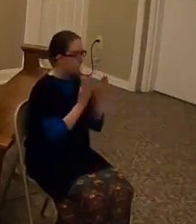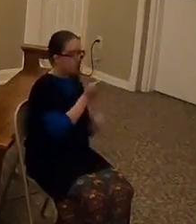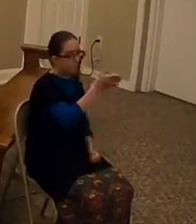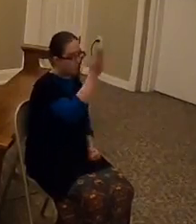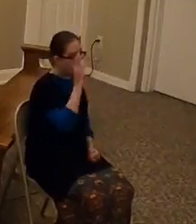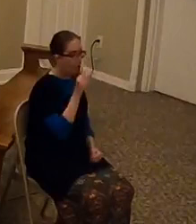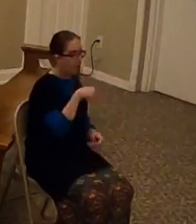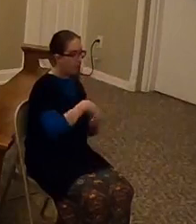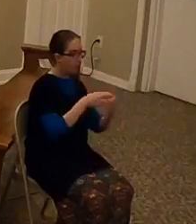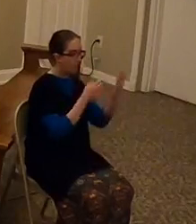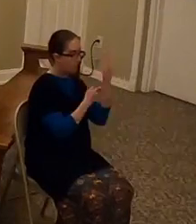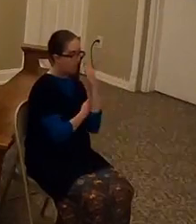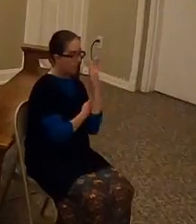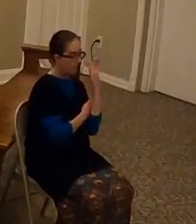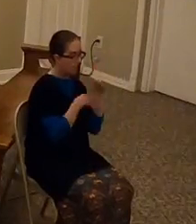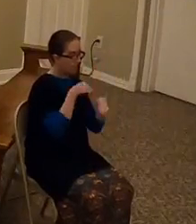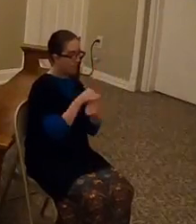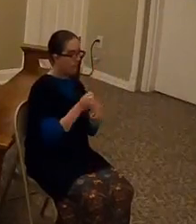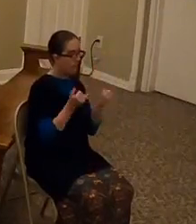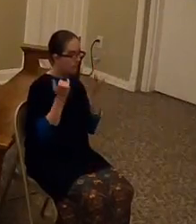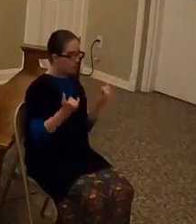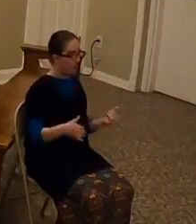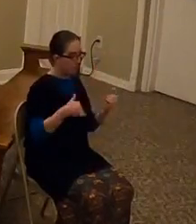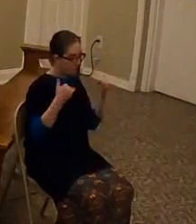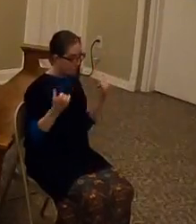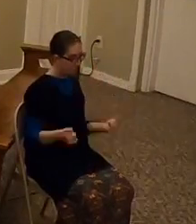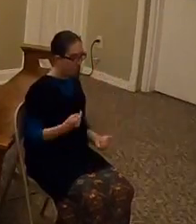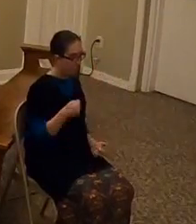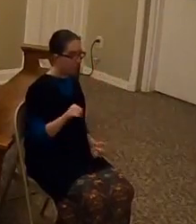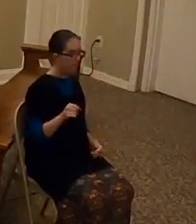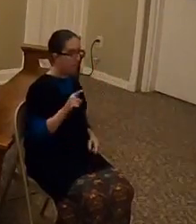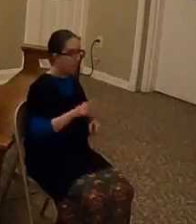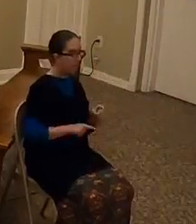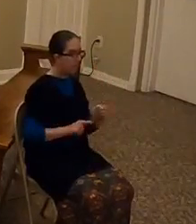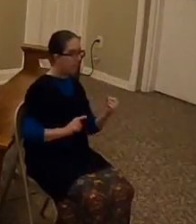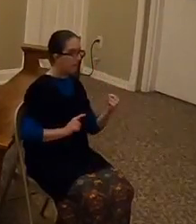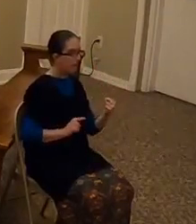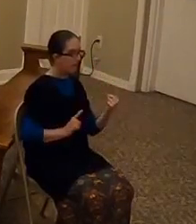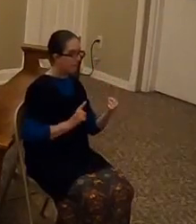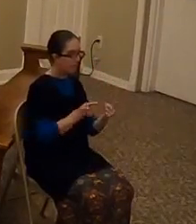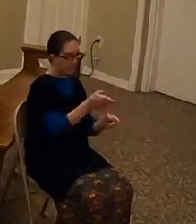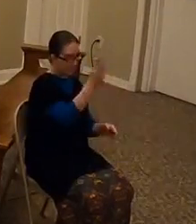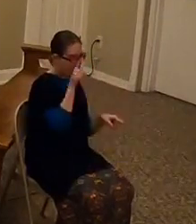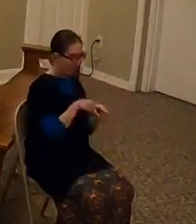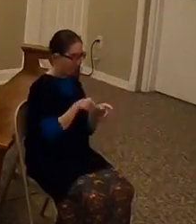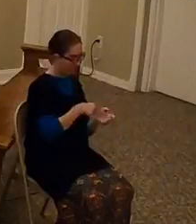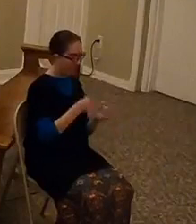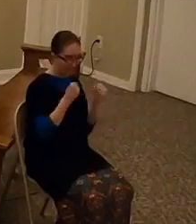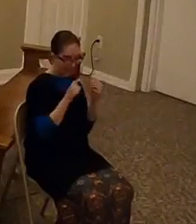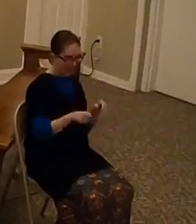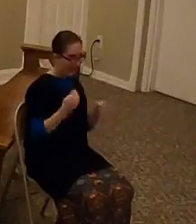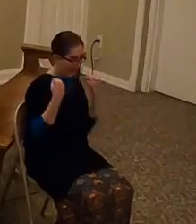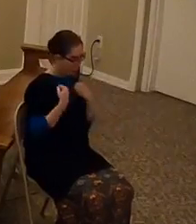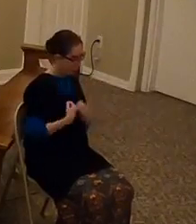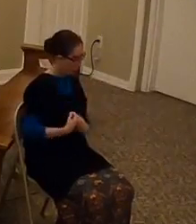in the afternoon and the cool of the evening. And all of a sudden now, they can't face God like this. I got to have clothes